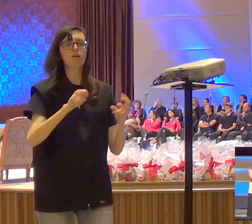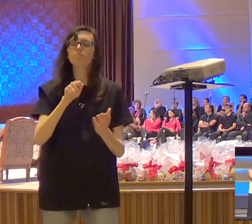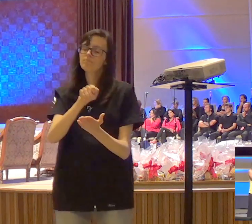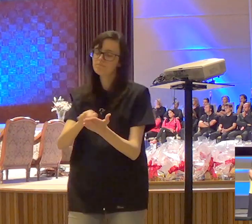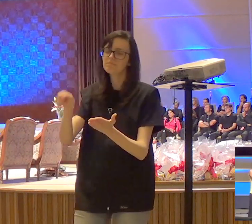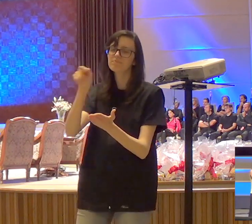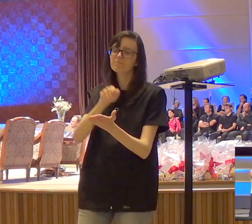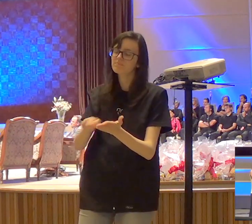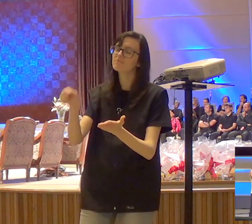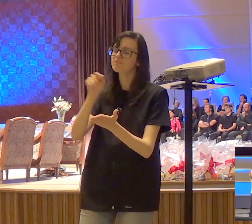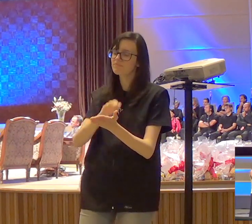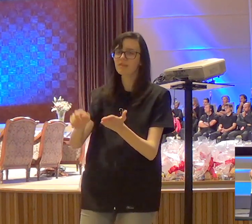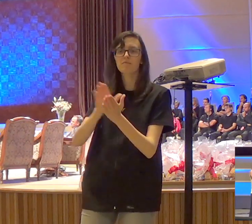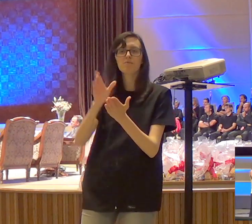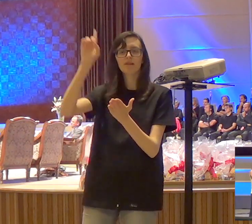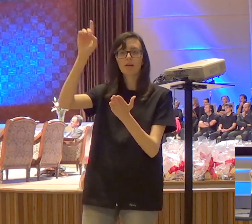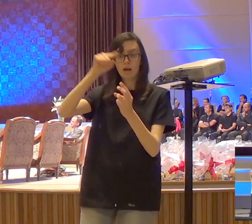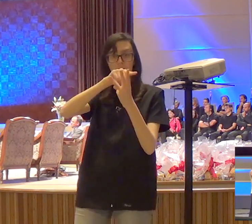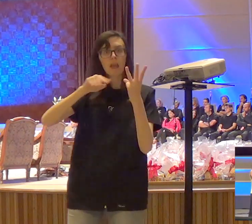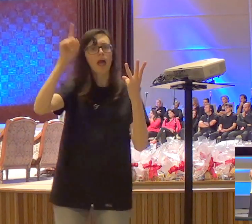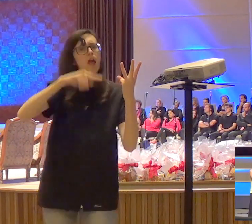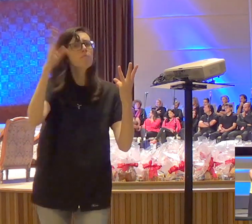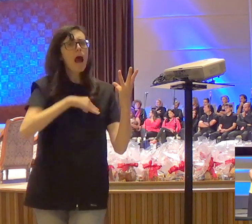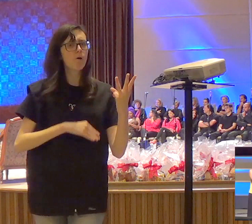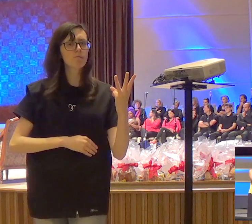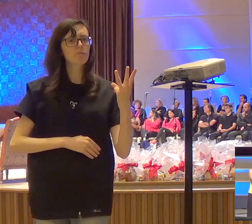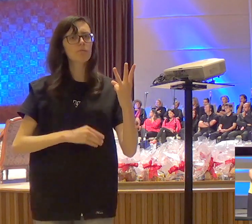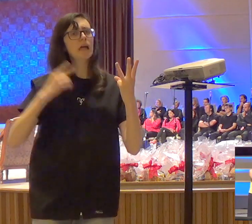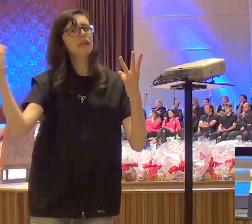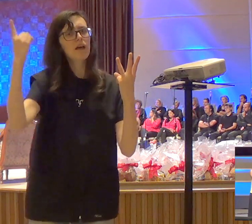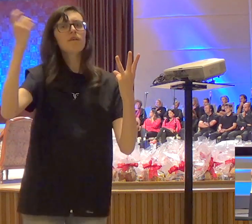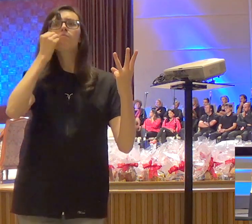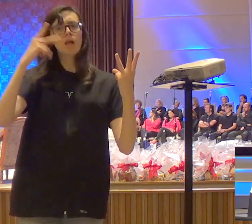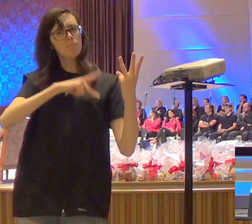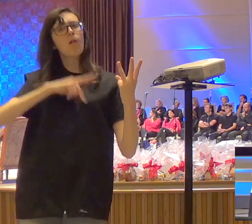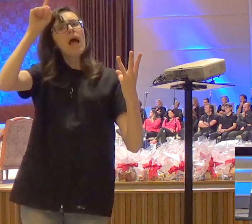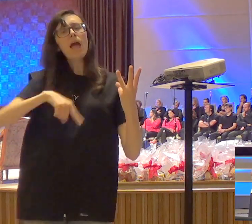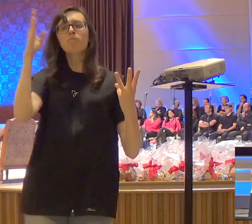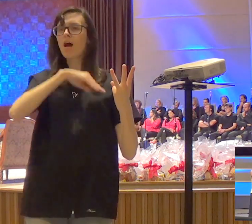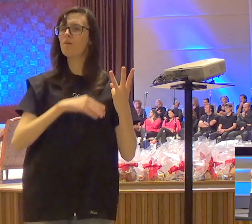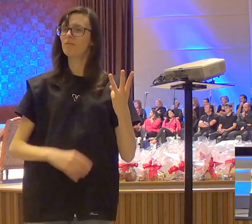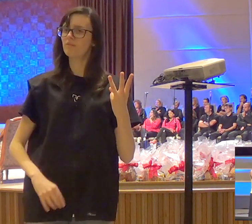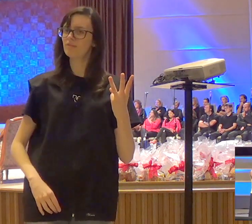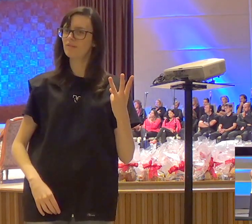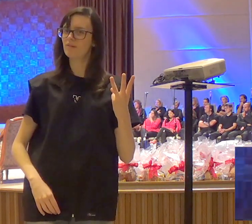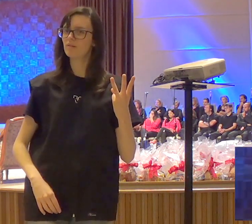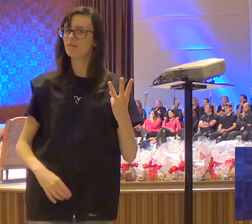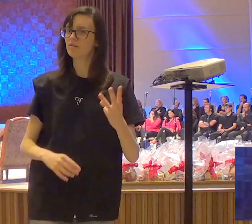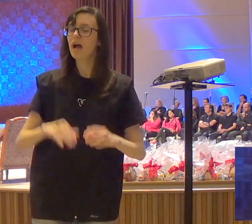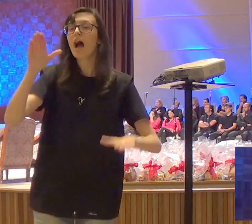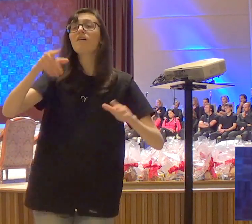If someone told you, hey, there's some guys in prison today. Se alguém te dissesse, hey, tem alguns caras na prisão